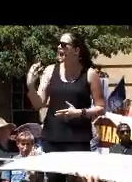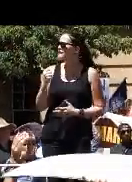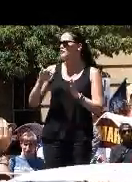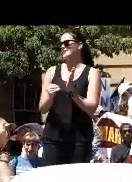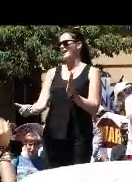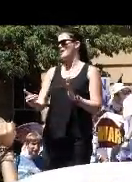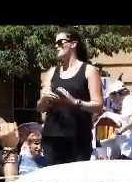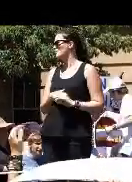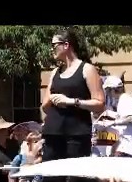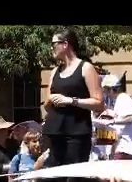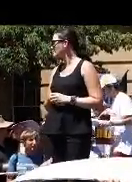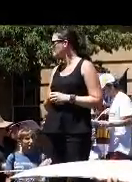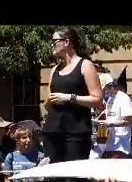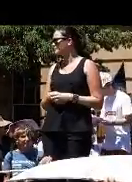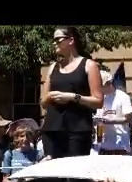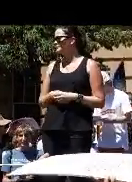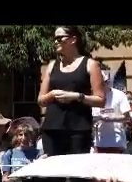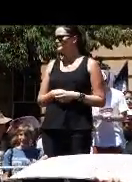now.